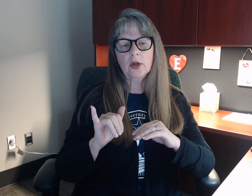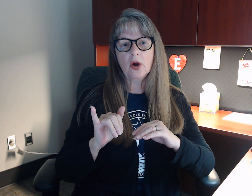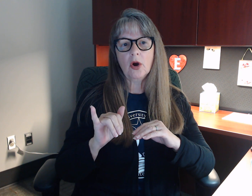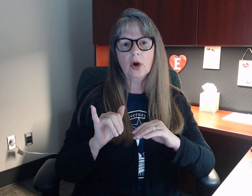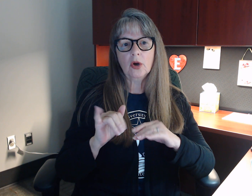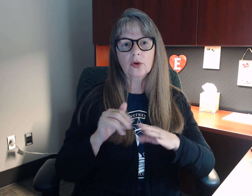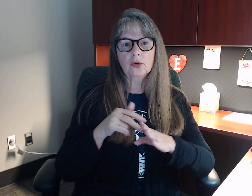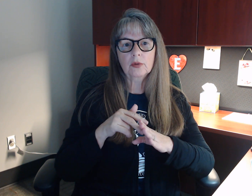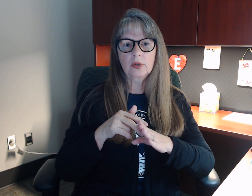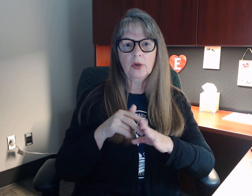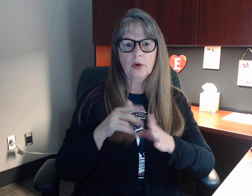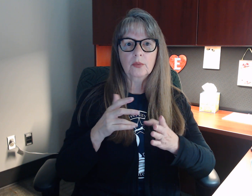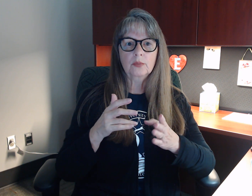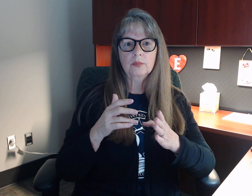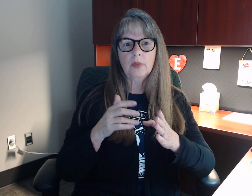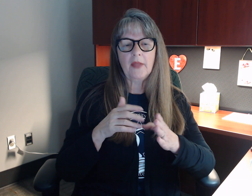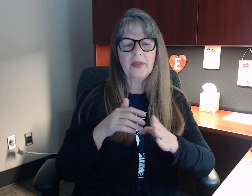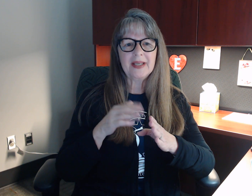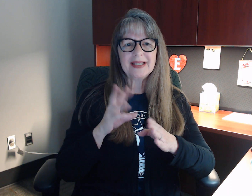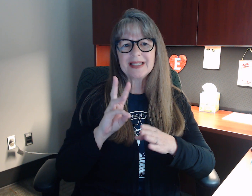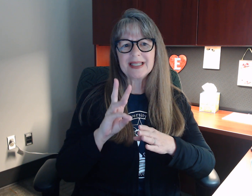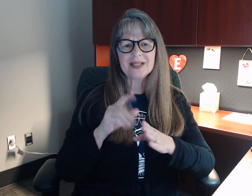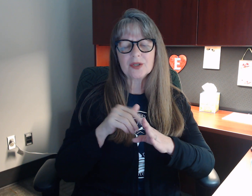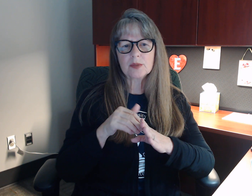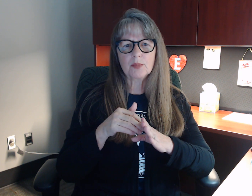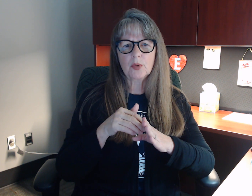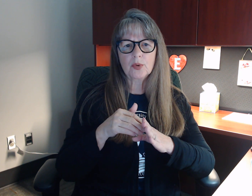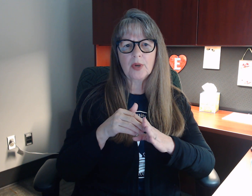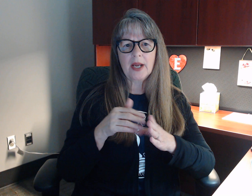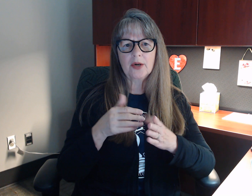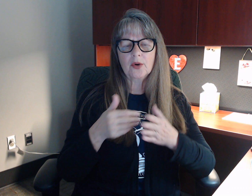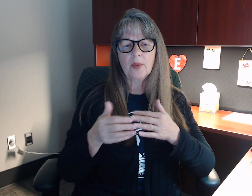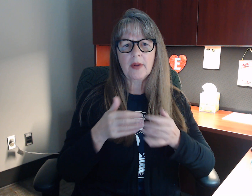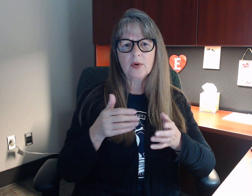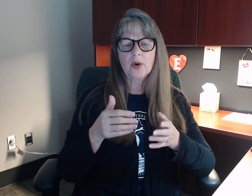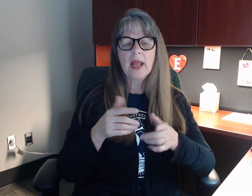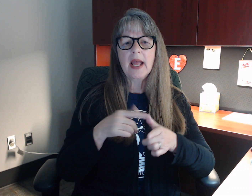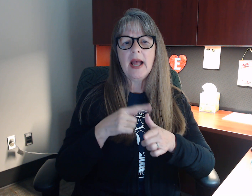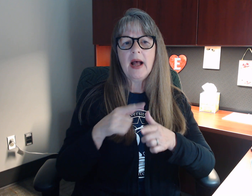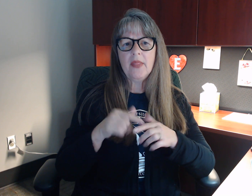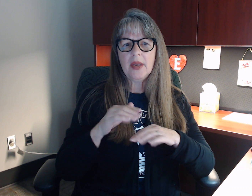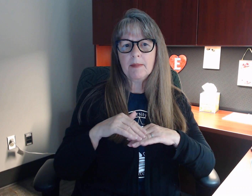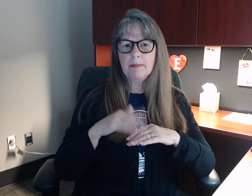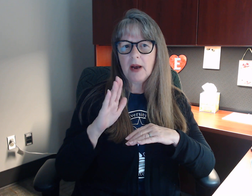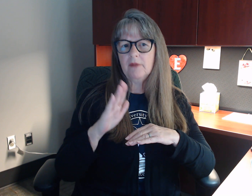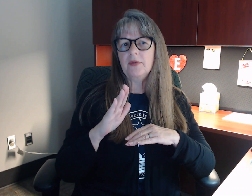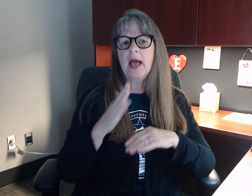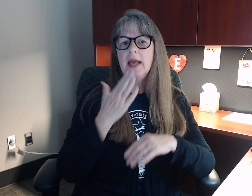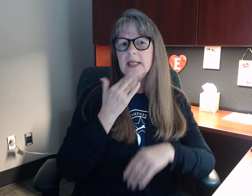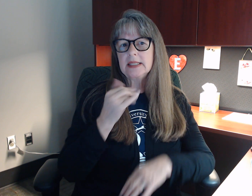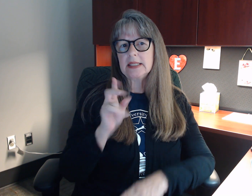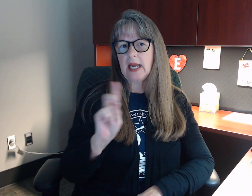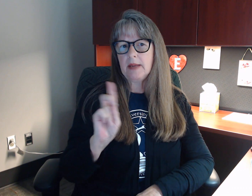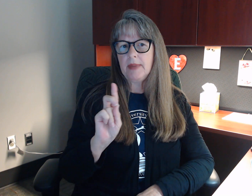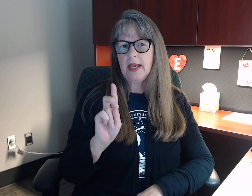are, I think 6 is borderline or whatever, and then above that is diabetic.